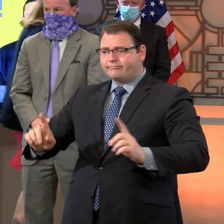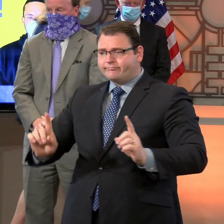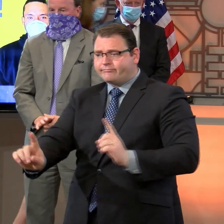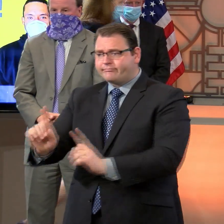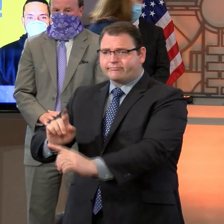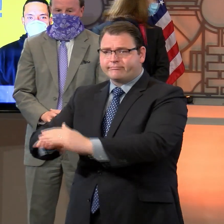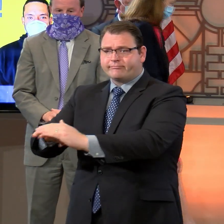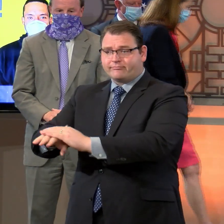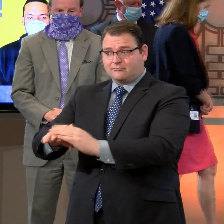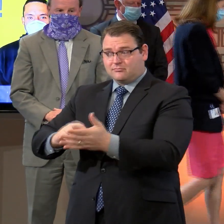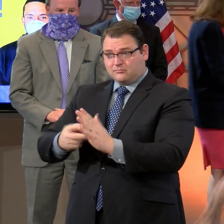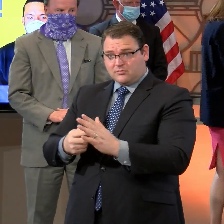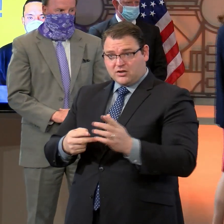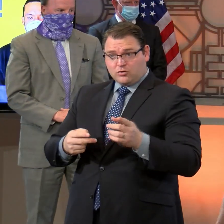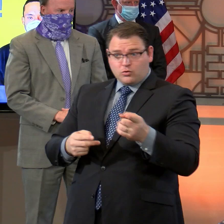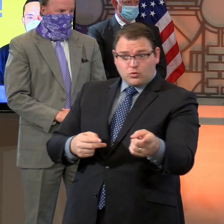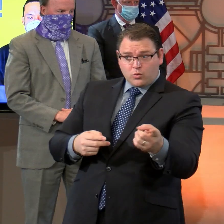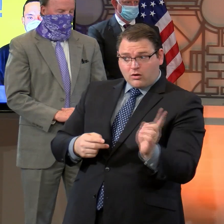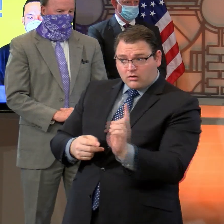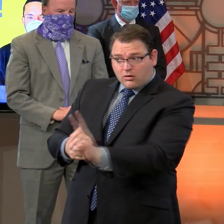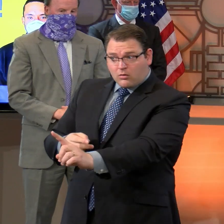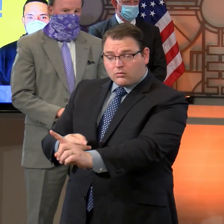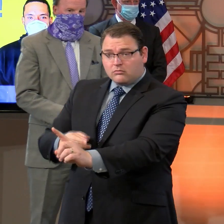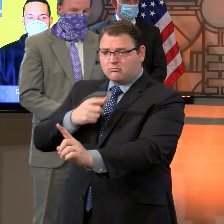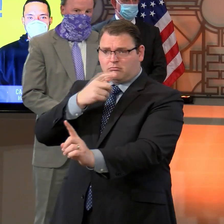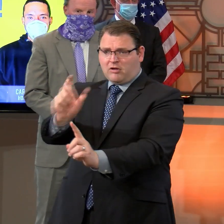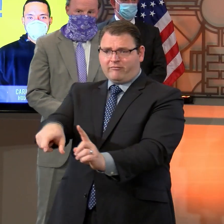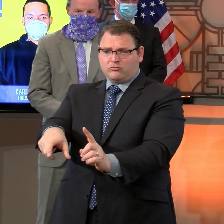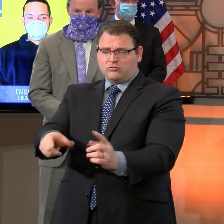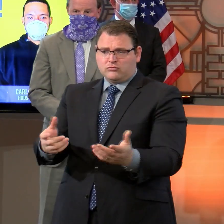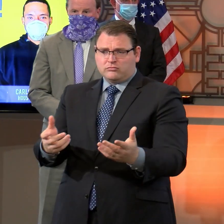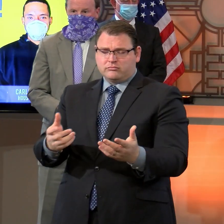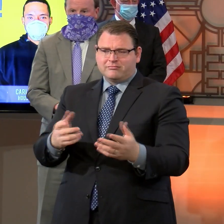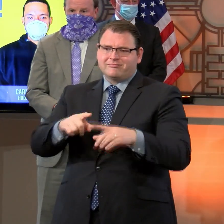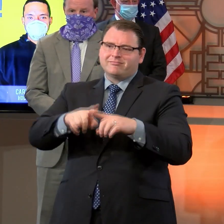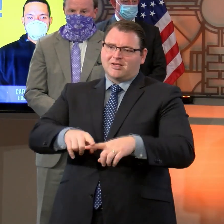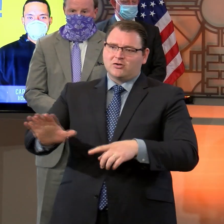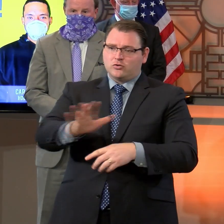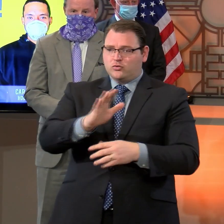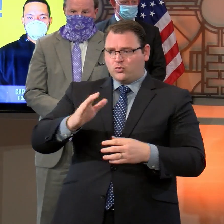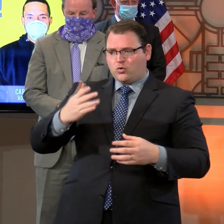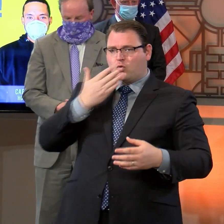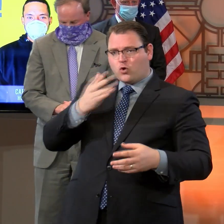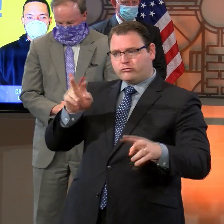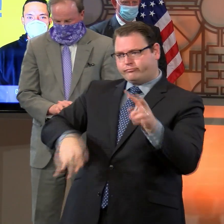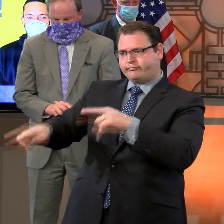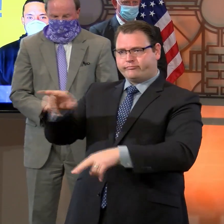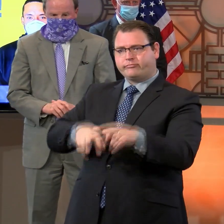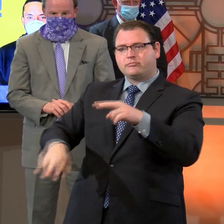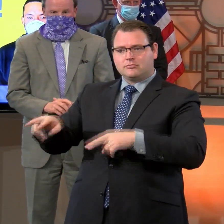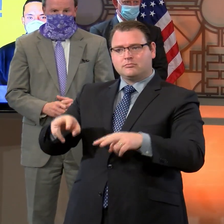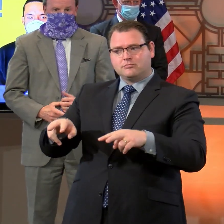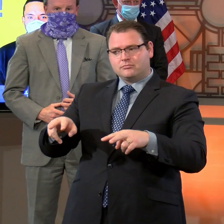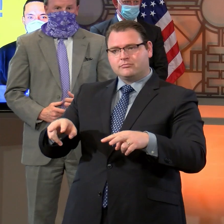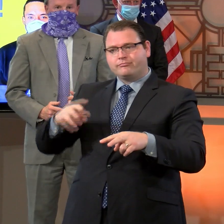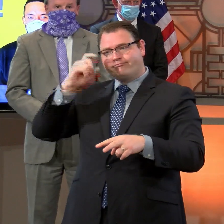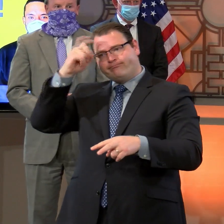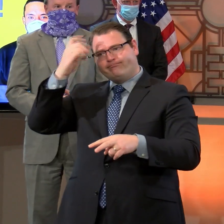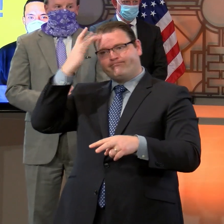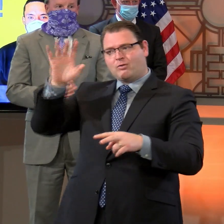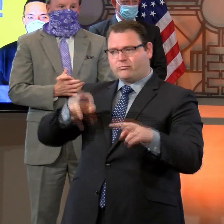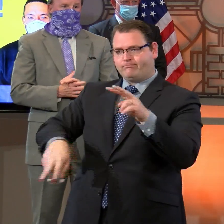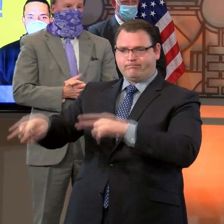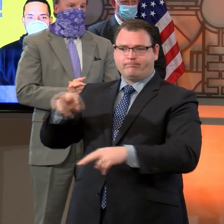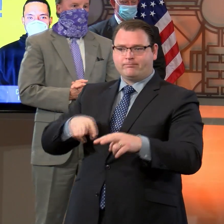one sitting in the seat. So you have to exercise some judgment. I will be exercising some judgment. My family will be exercising some